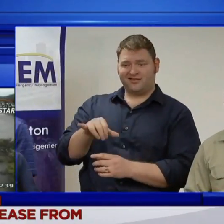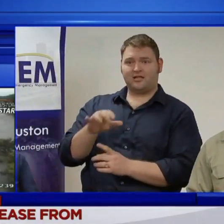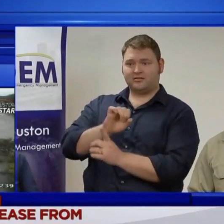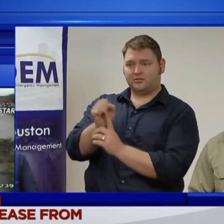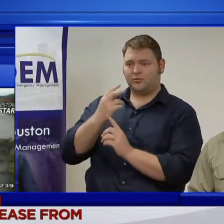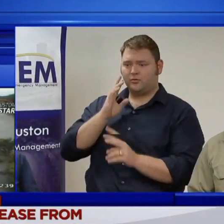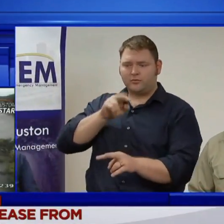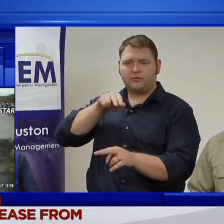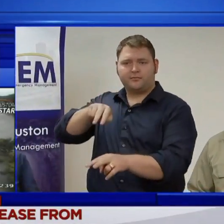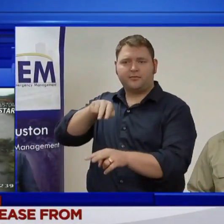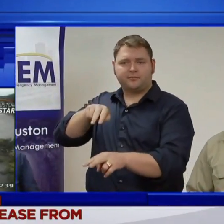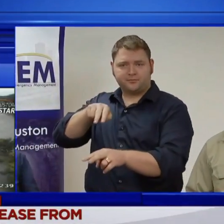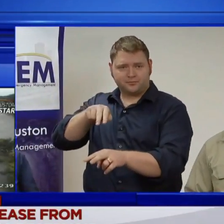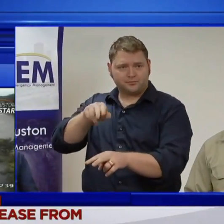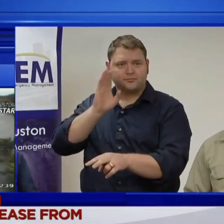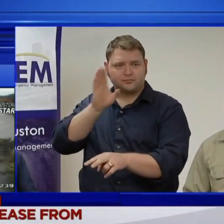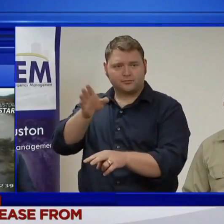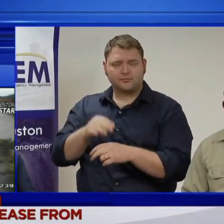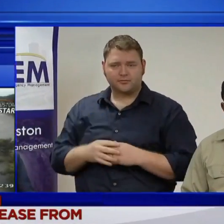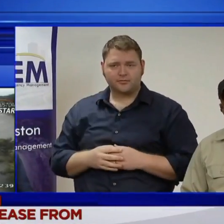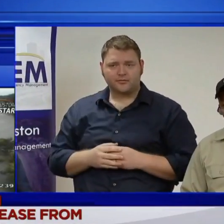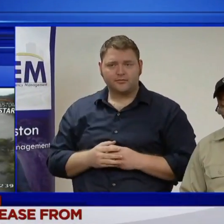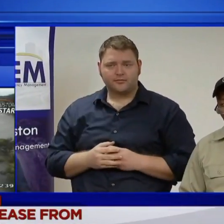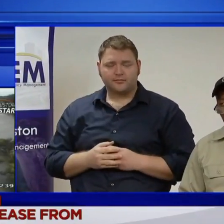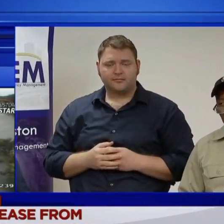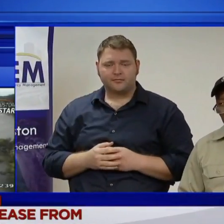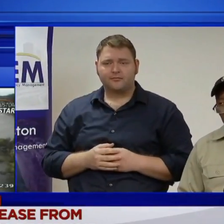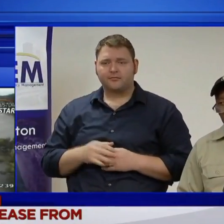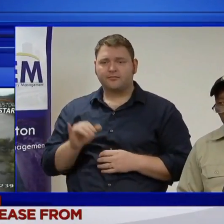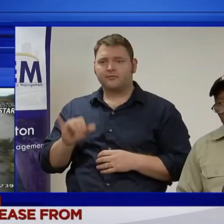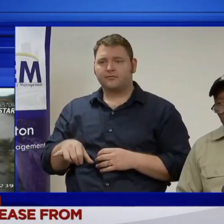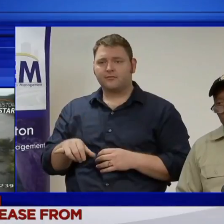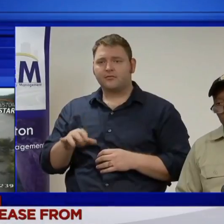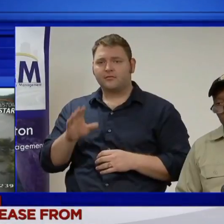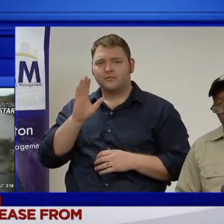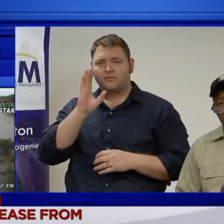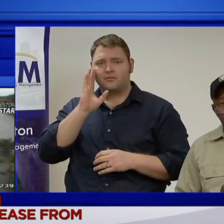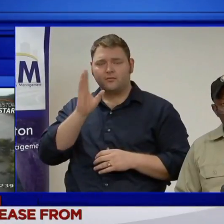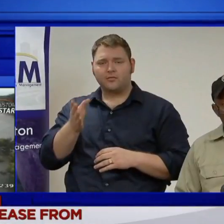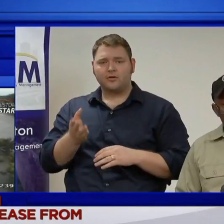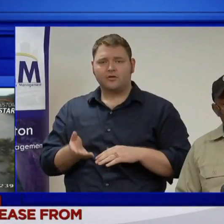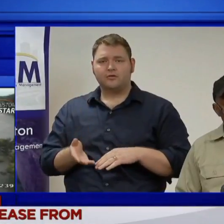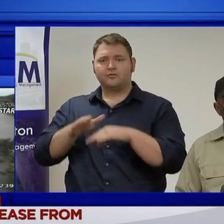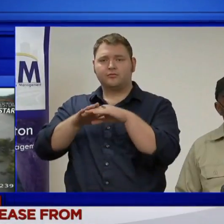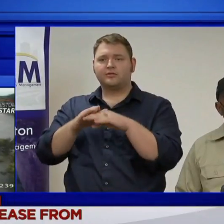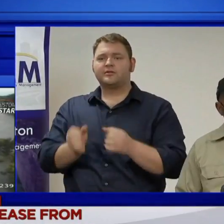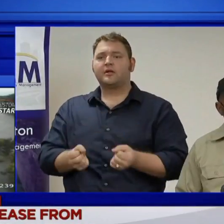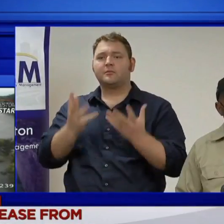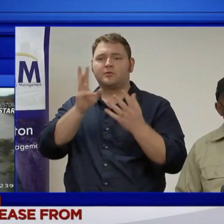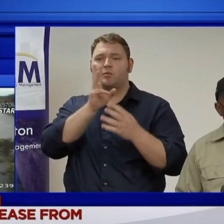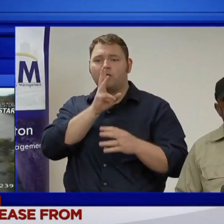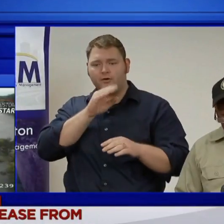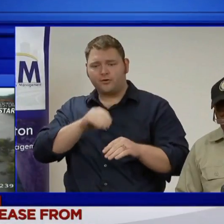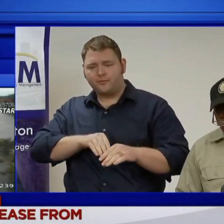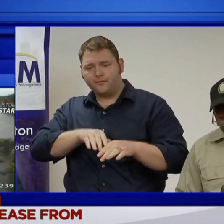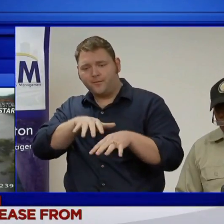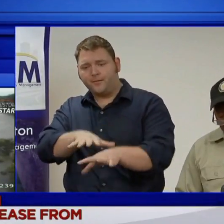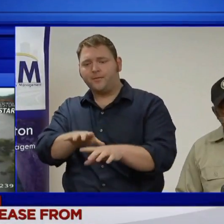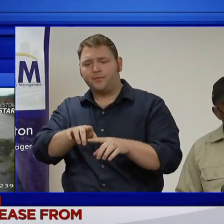monitoring. It certainly is going to increase the flow of water coming downstream,